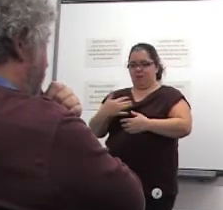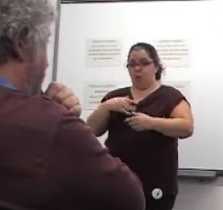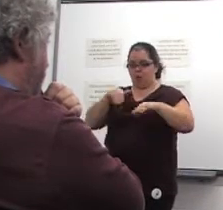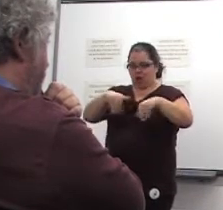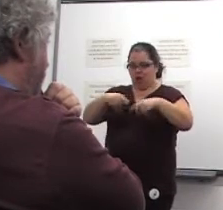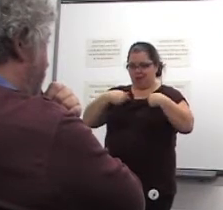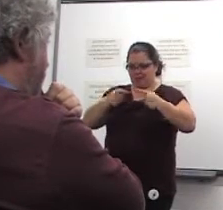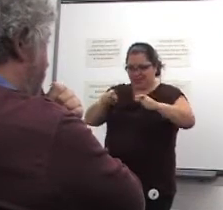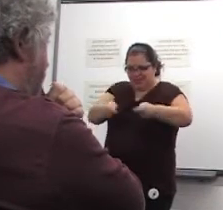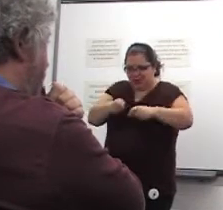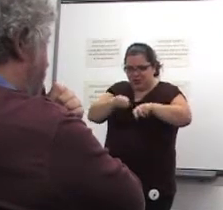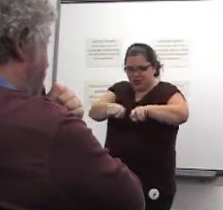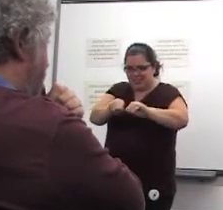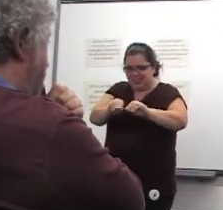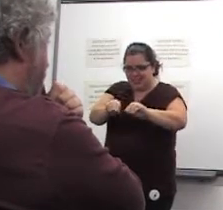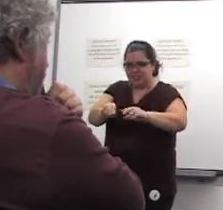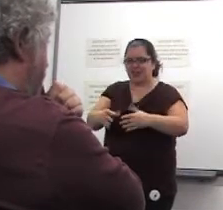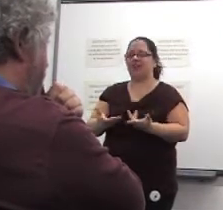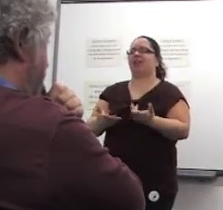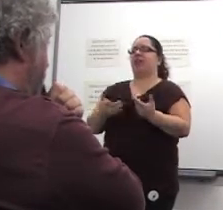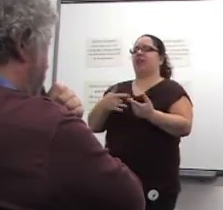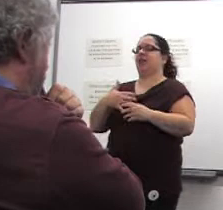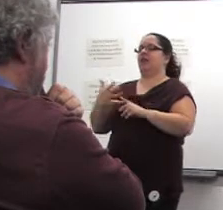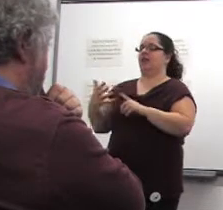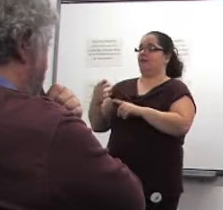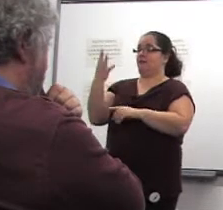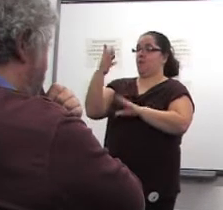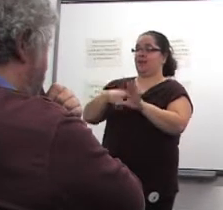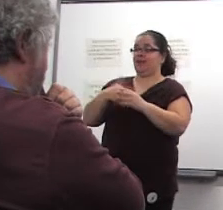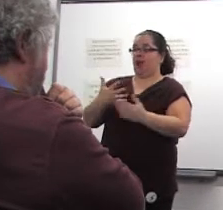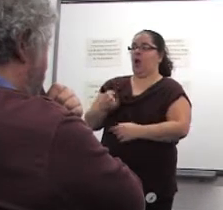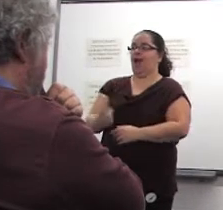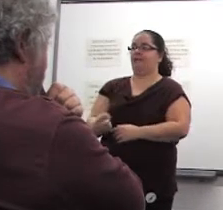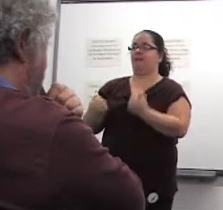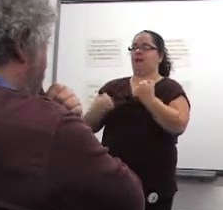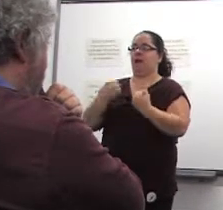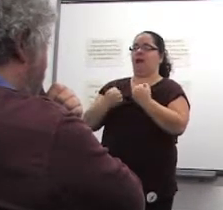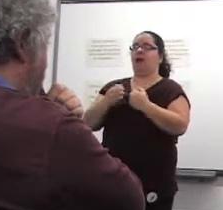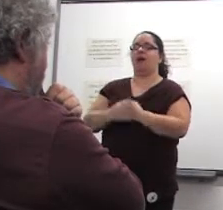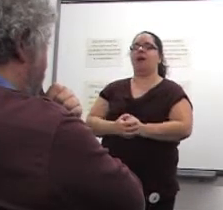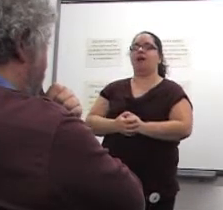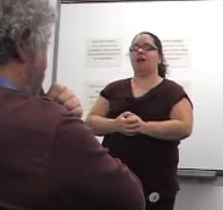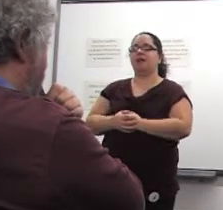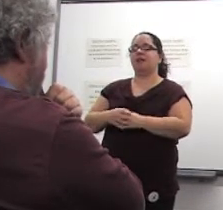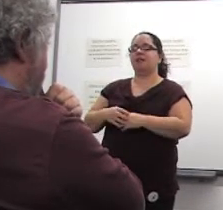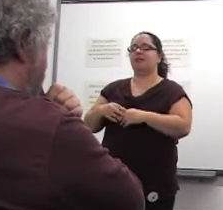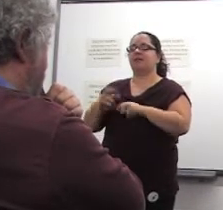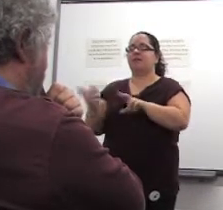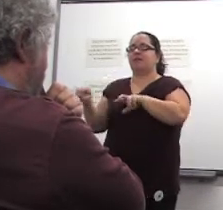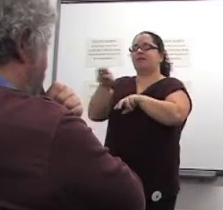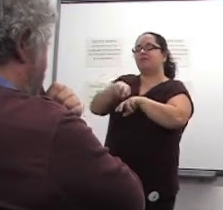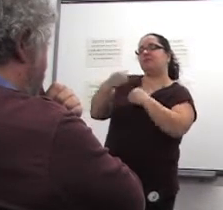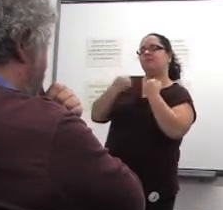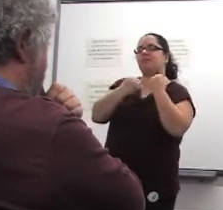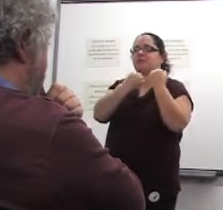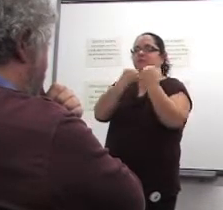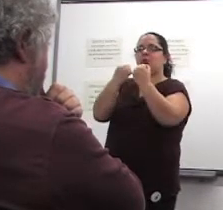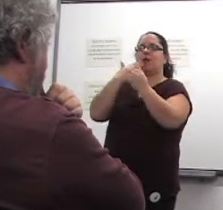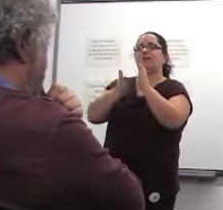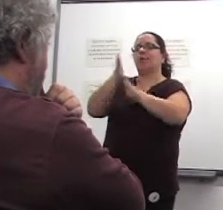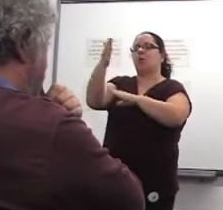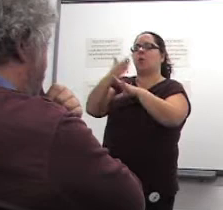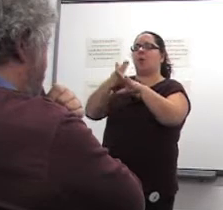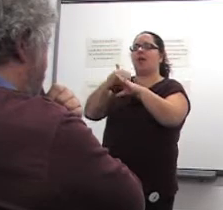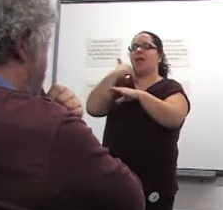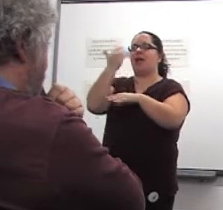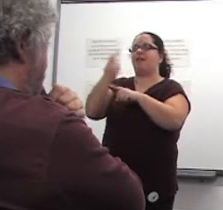had trained. He had owned it for about 4 years now, and he drove it on the journey to work